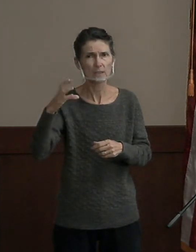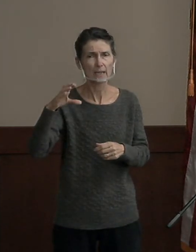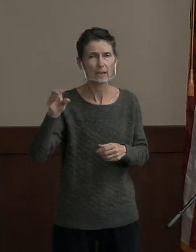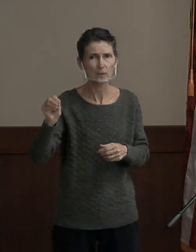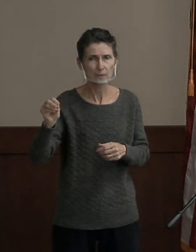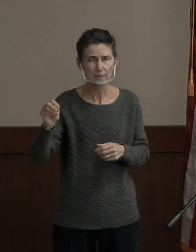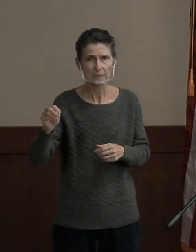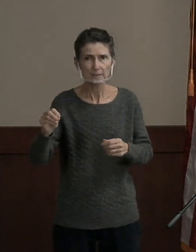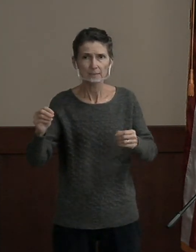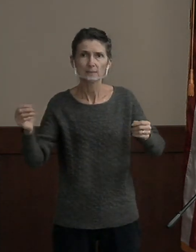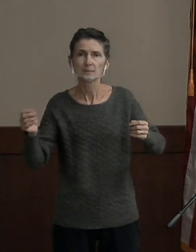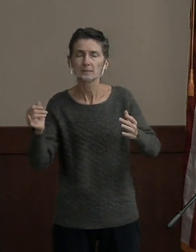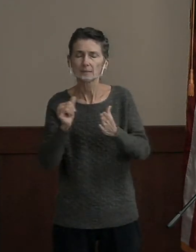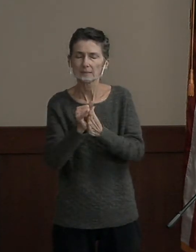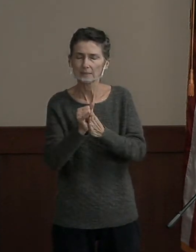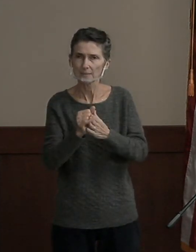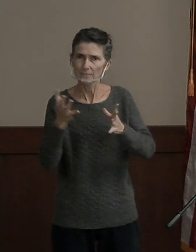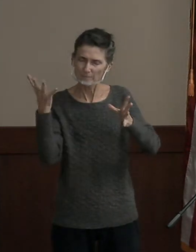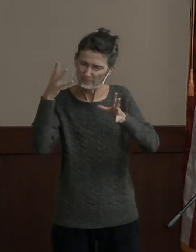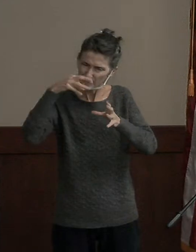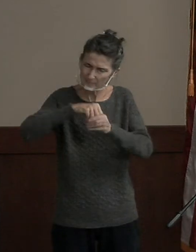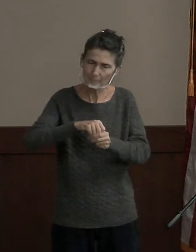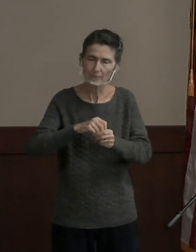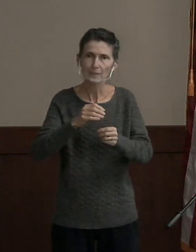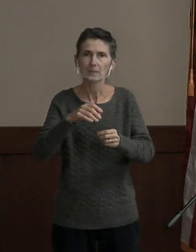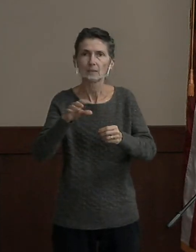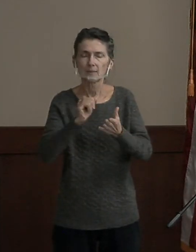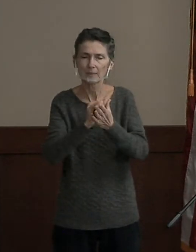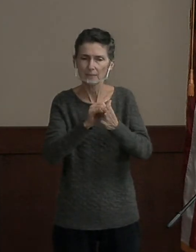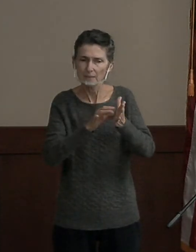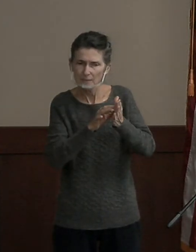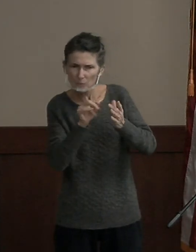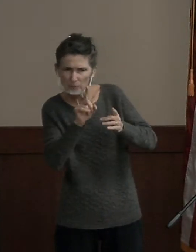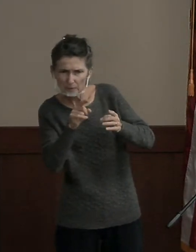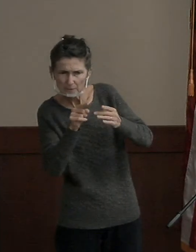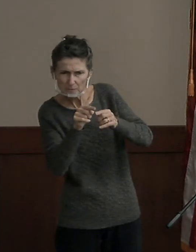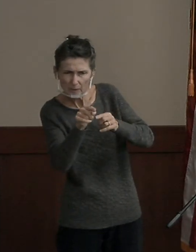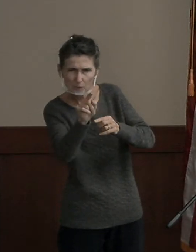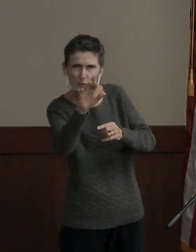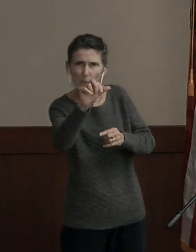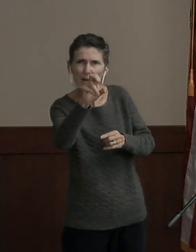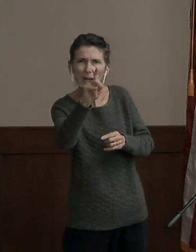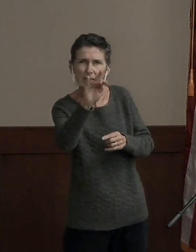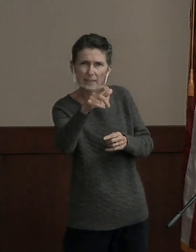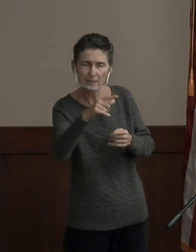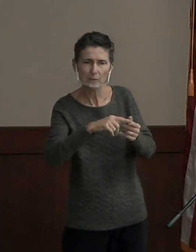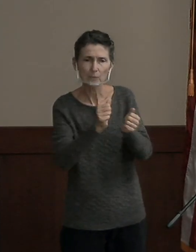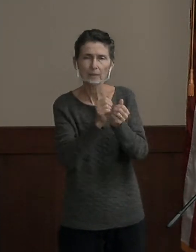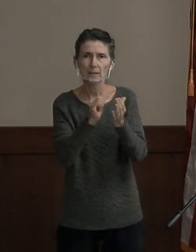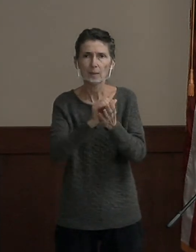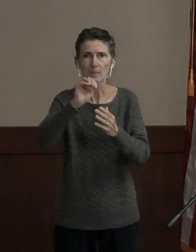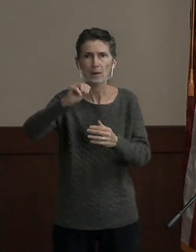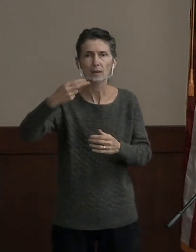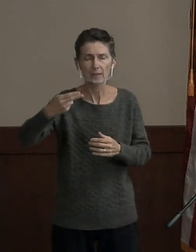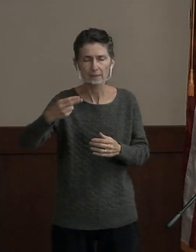a comprehensive tracking and tracing program in coordination with the Maryland Department of Health. In addition to